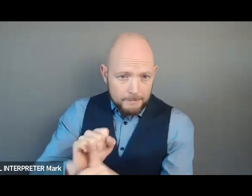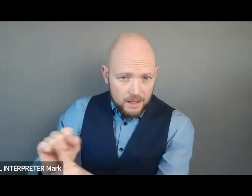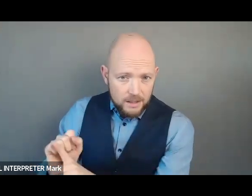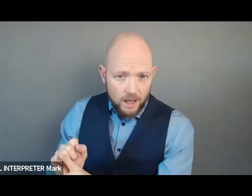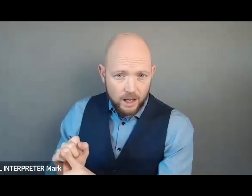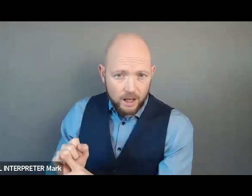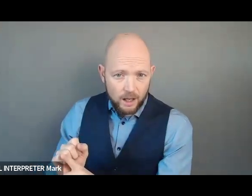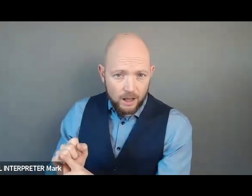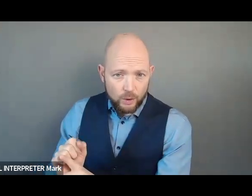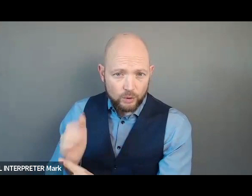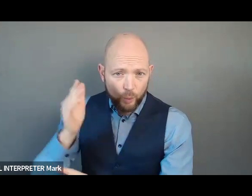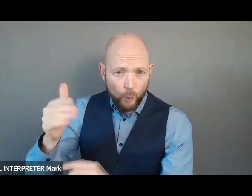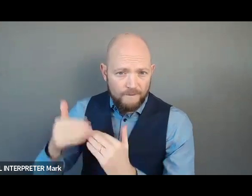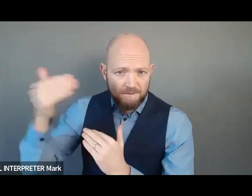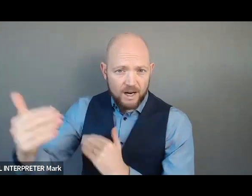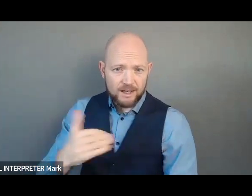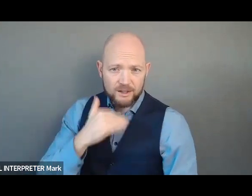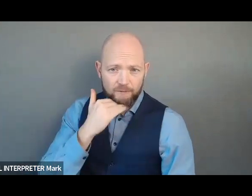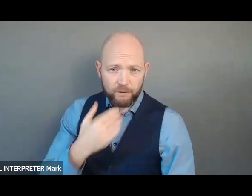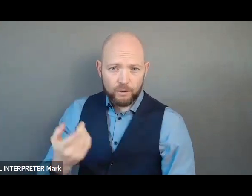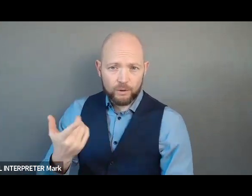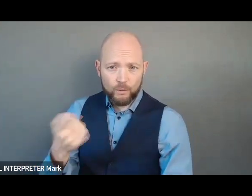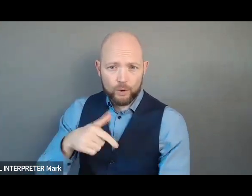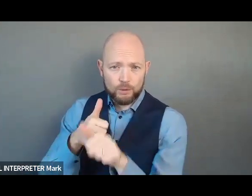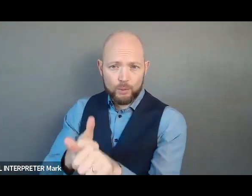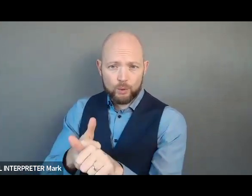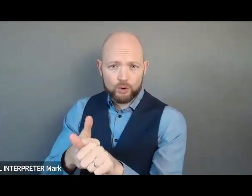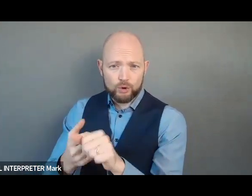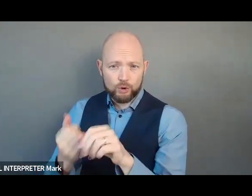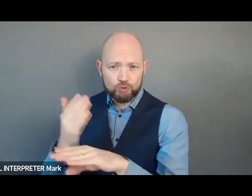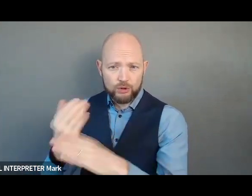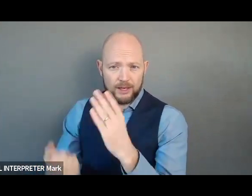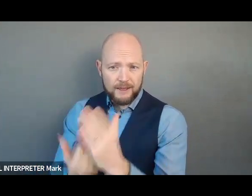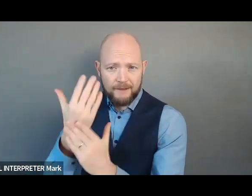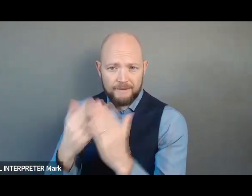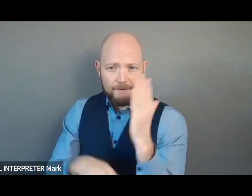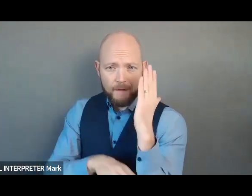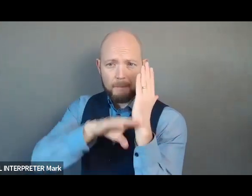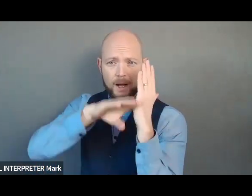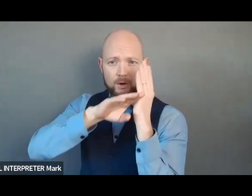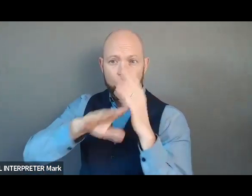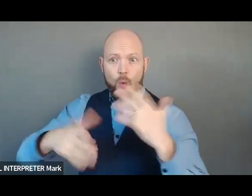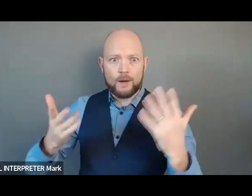enough to support career development, or is it active advocacy required?